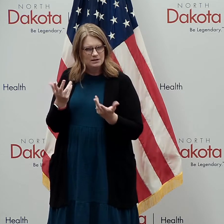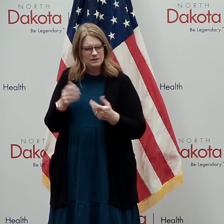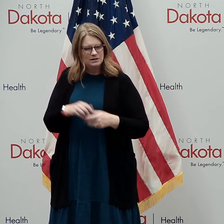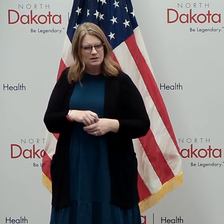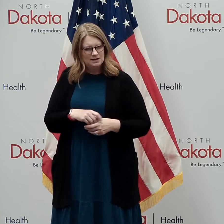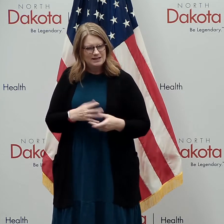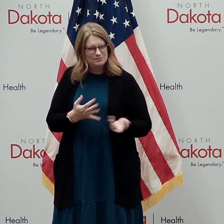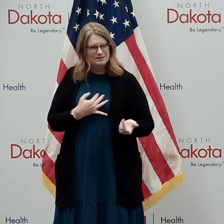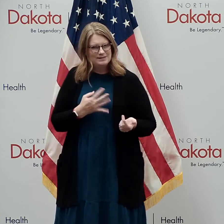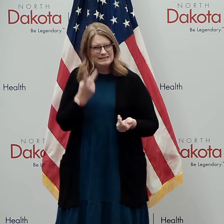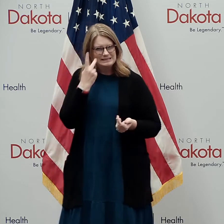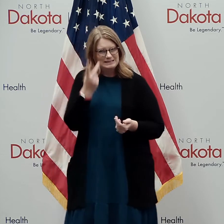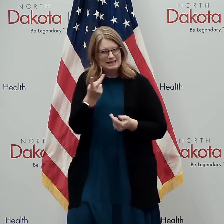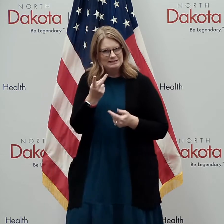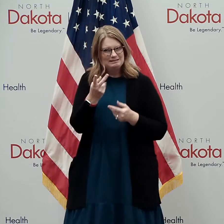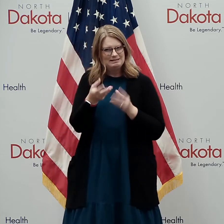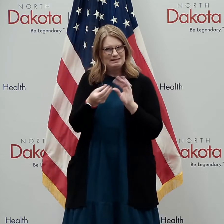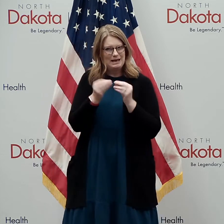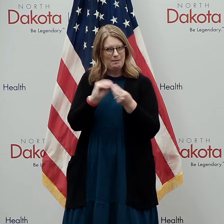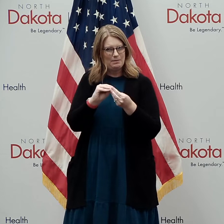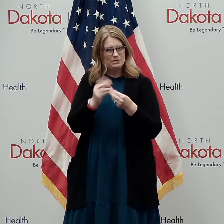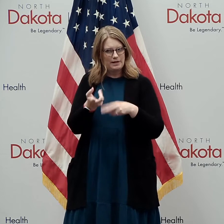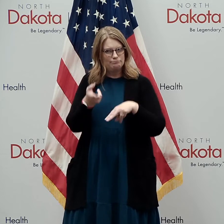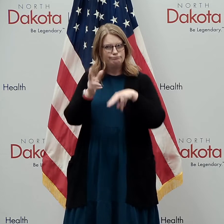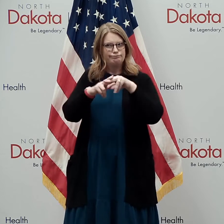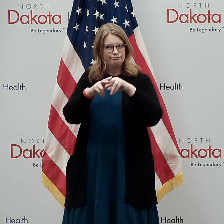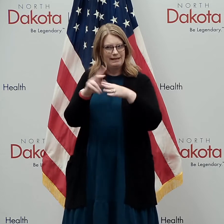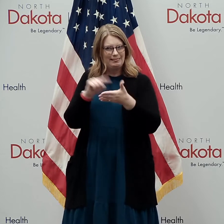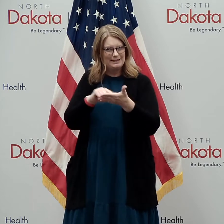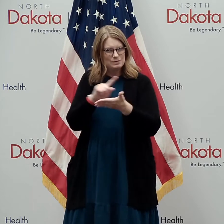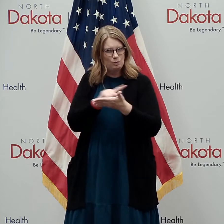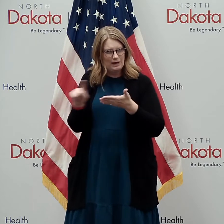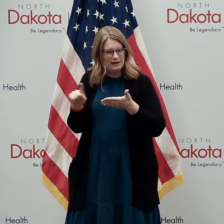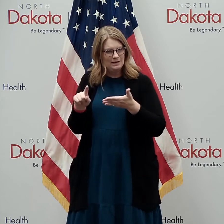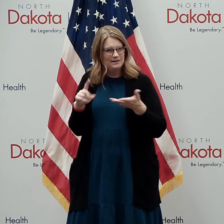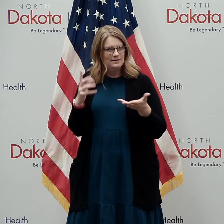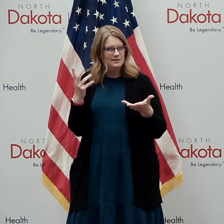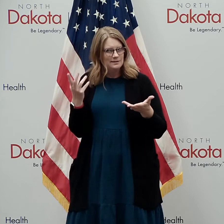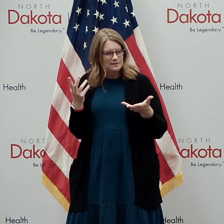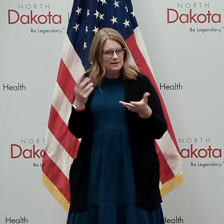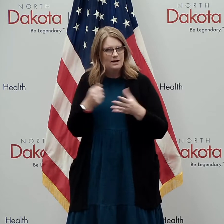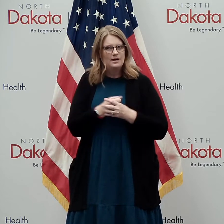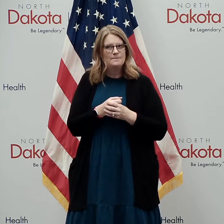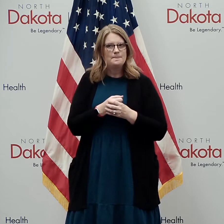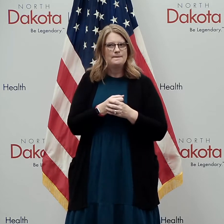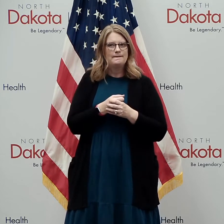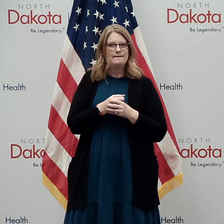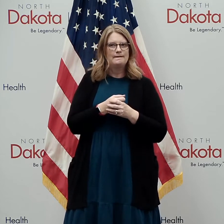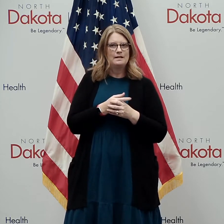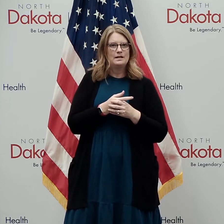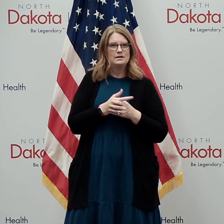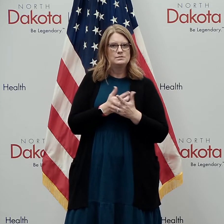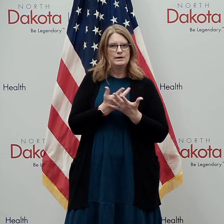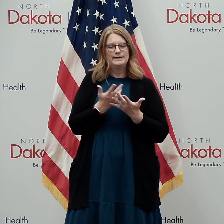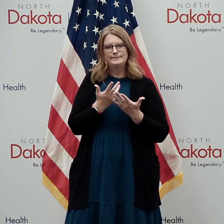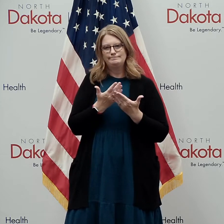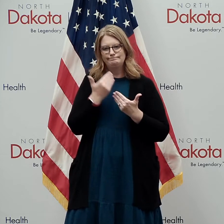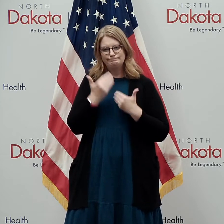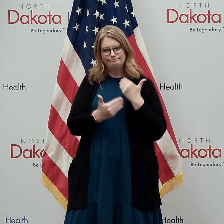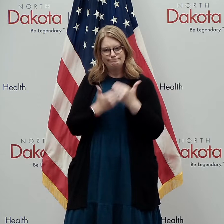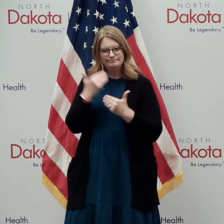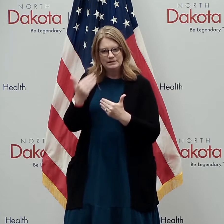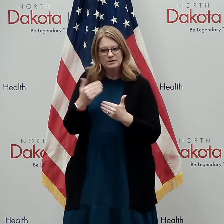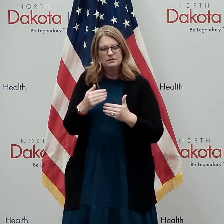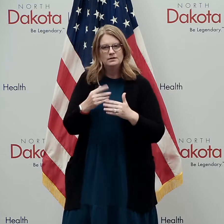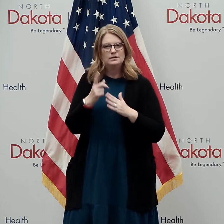that impact in the numbers this week, and so we're as we get through that, I mean, again, there's this